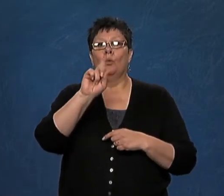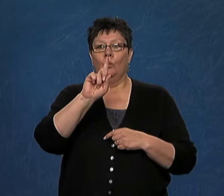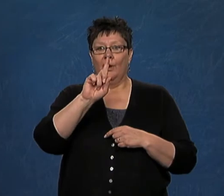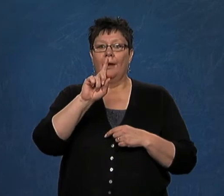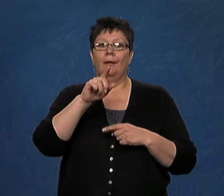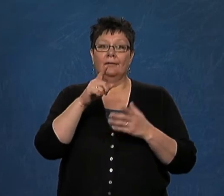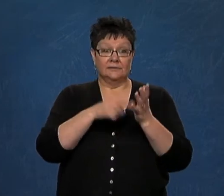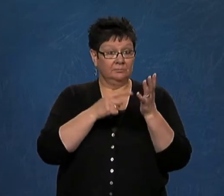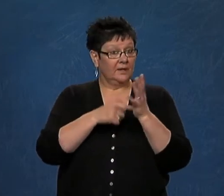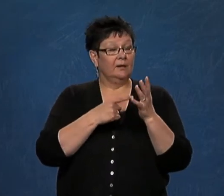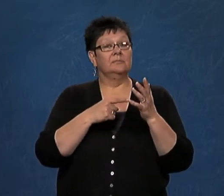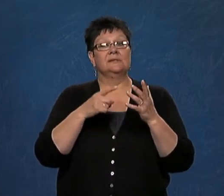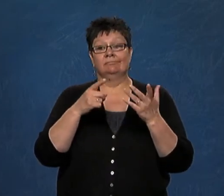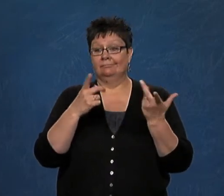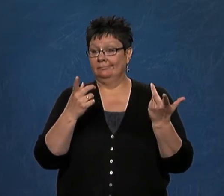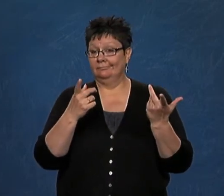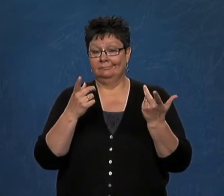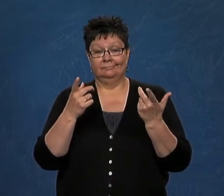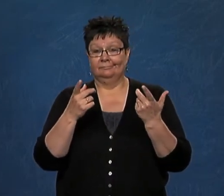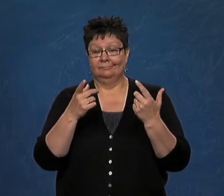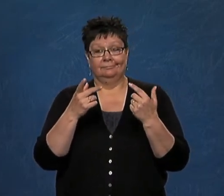So they do also have a project where sometimes,